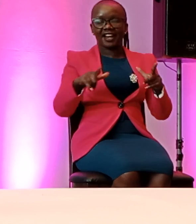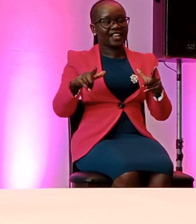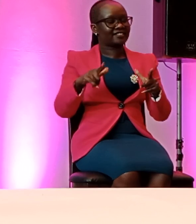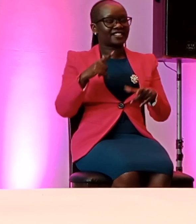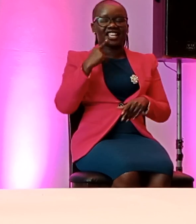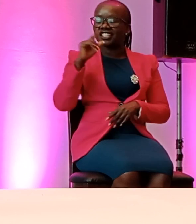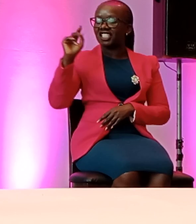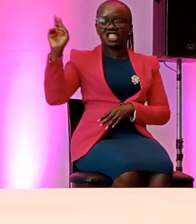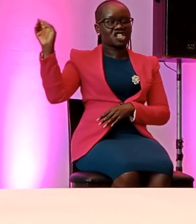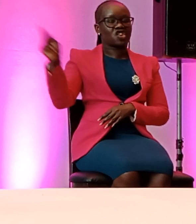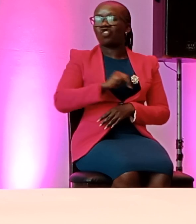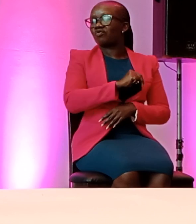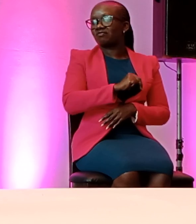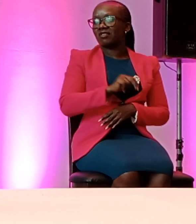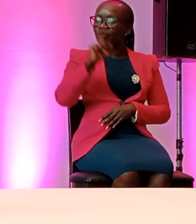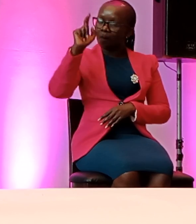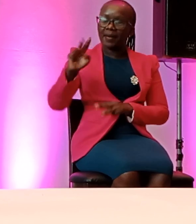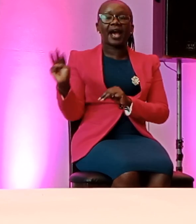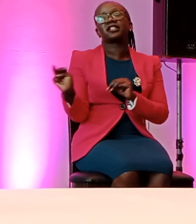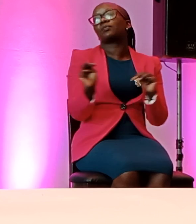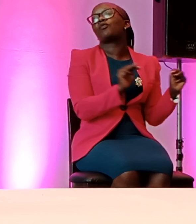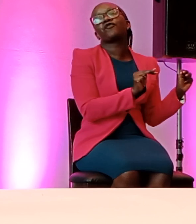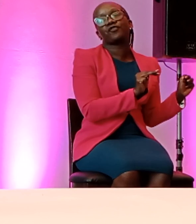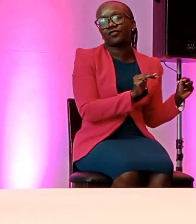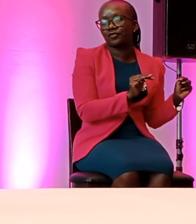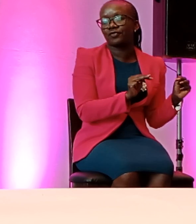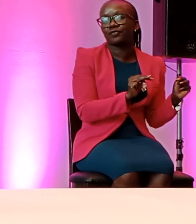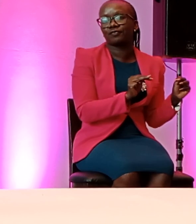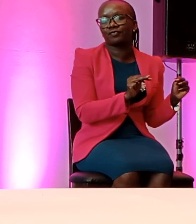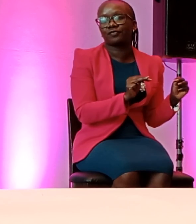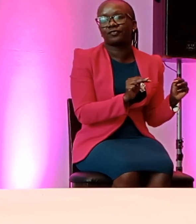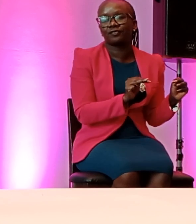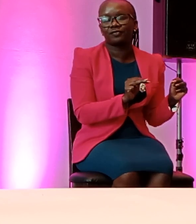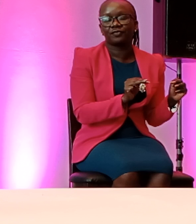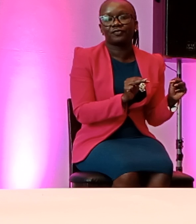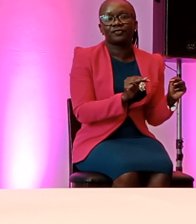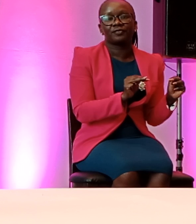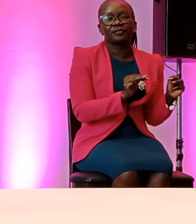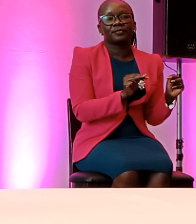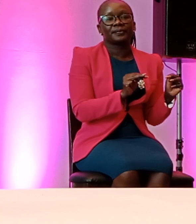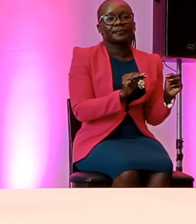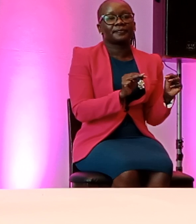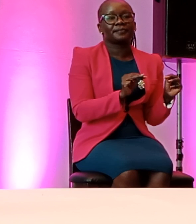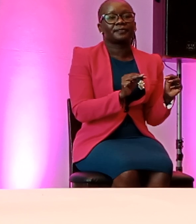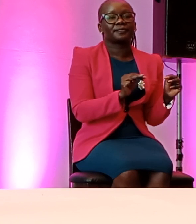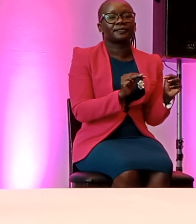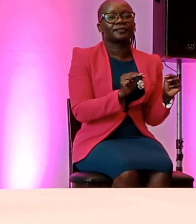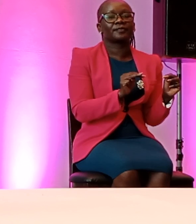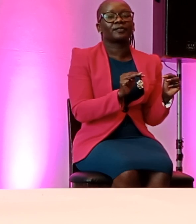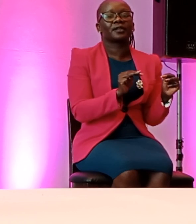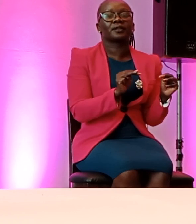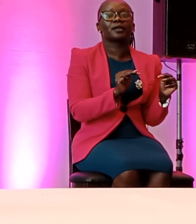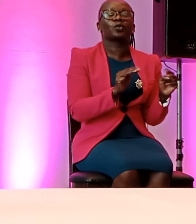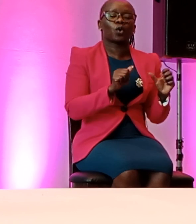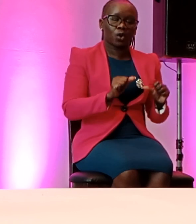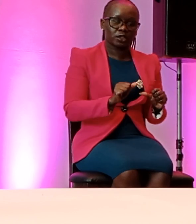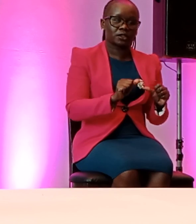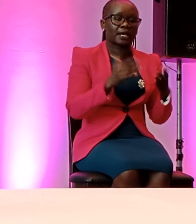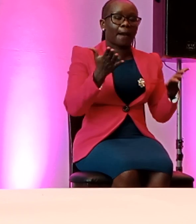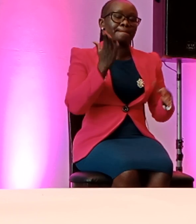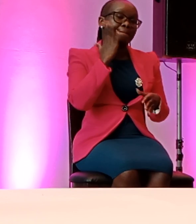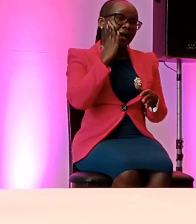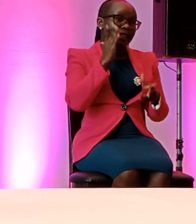my boundaries, let me understand what I want to move on from